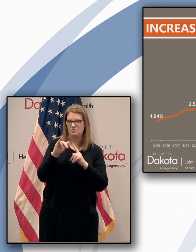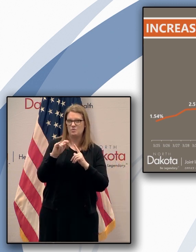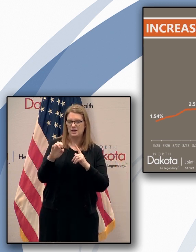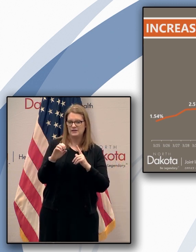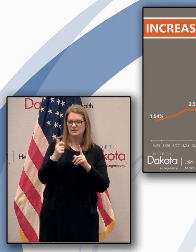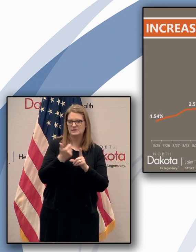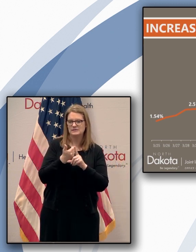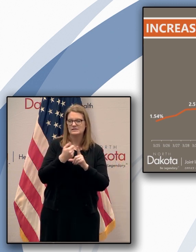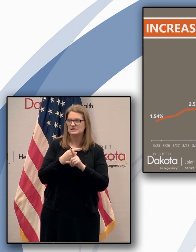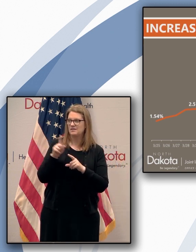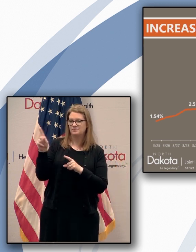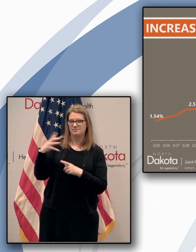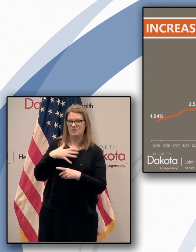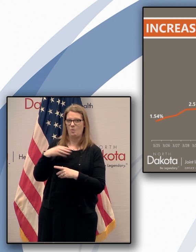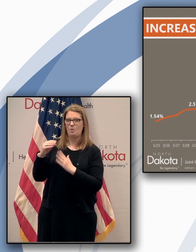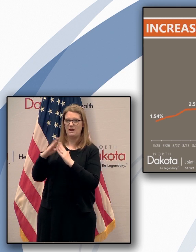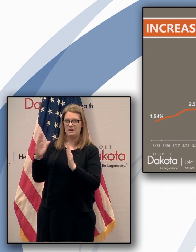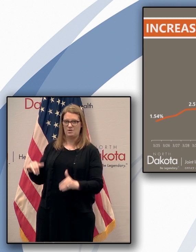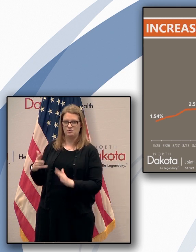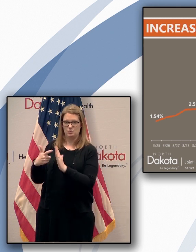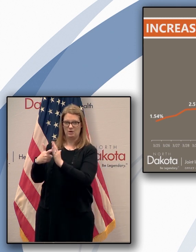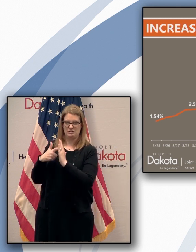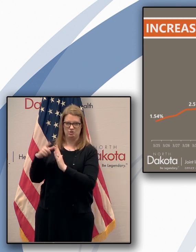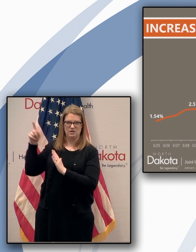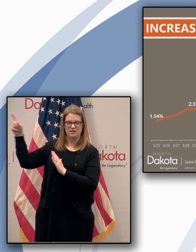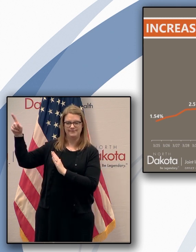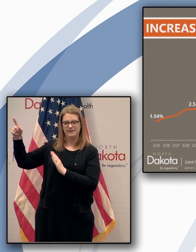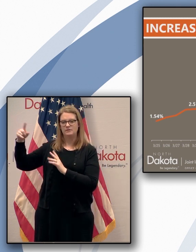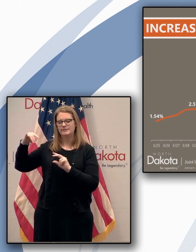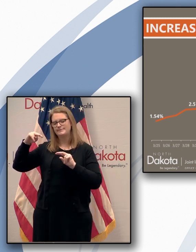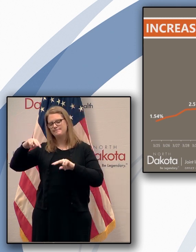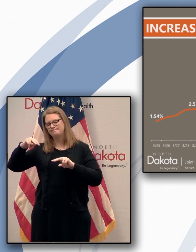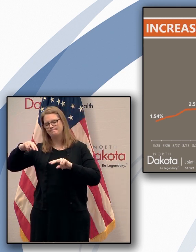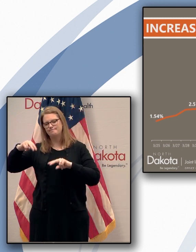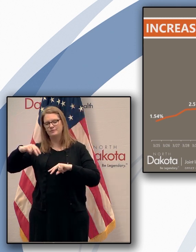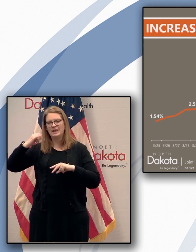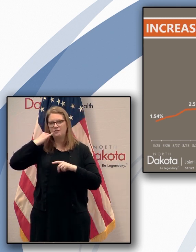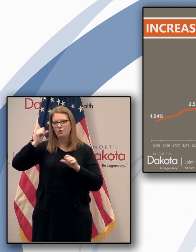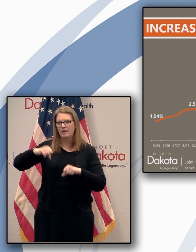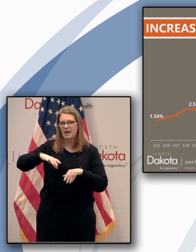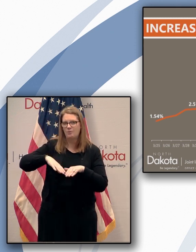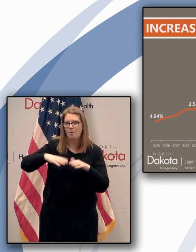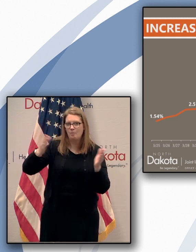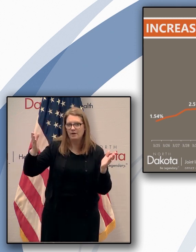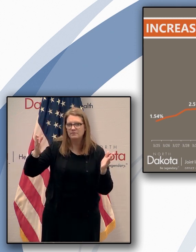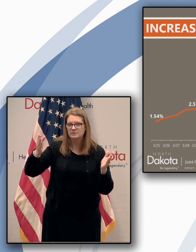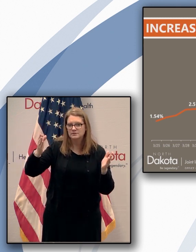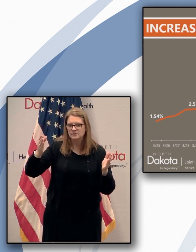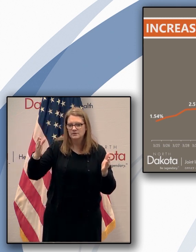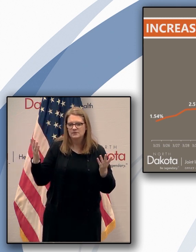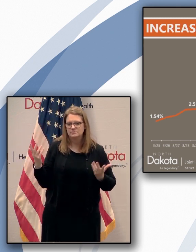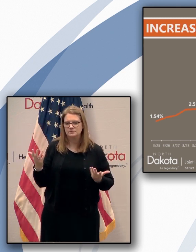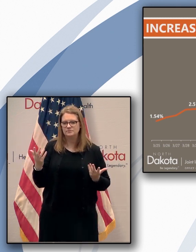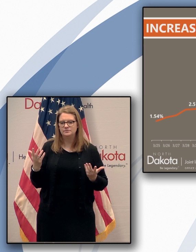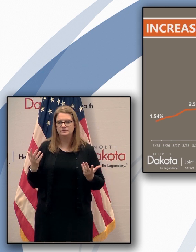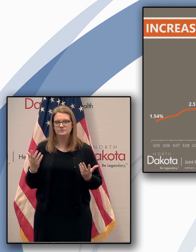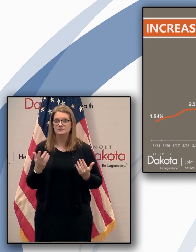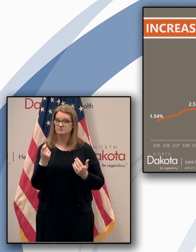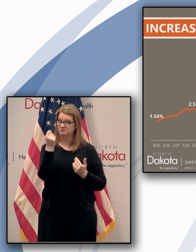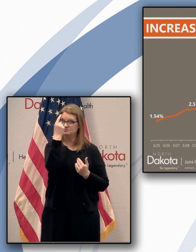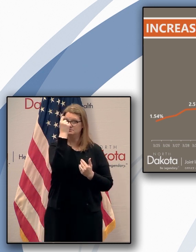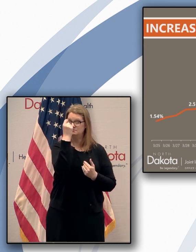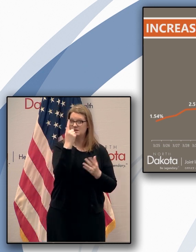the White House measures that they're looking for in terms of whether or not you would reopen. So again, we have more work to